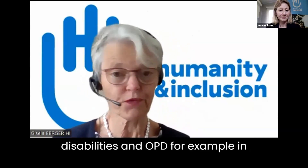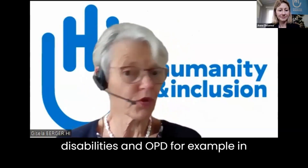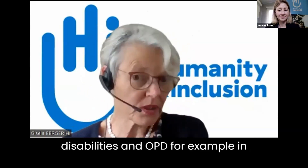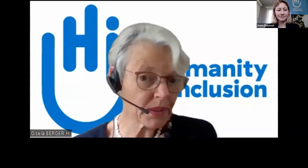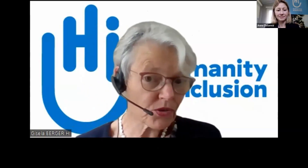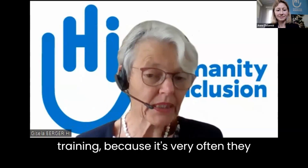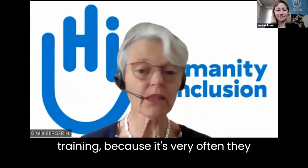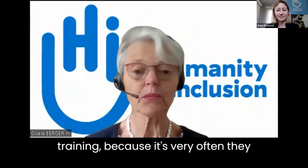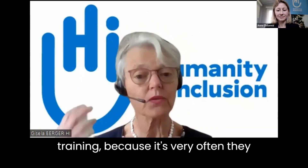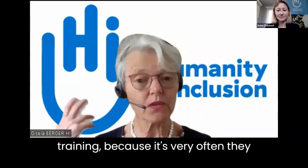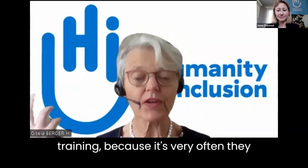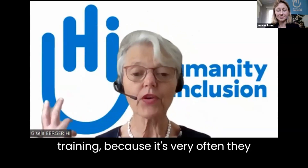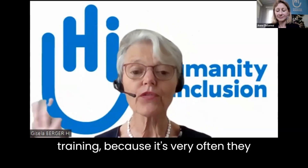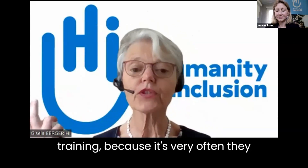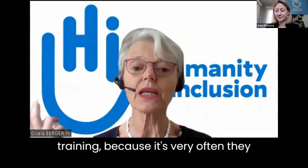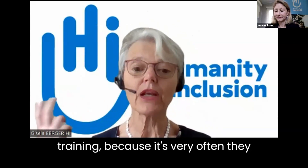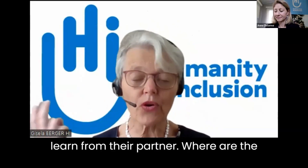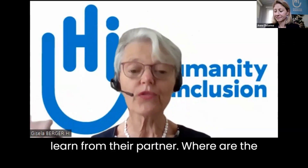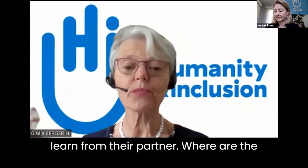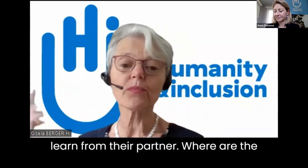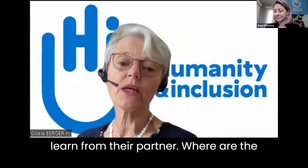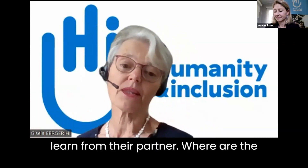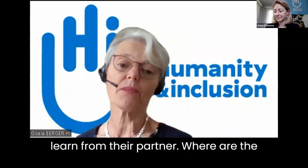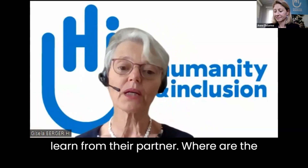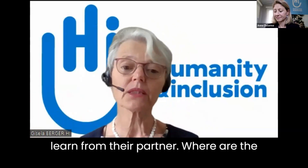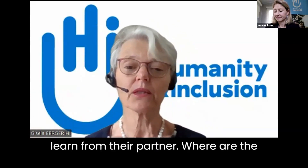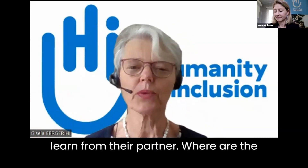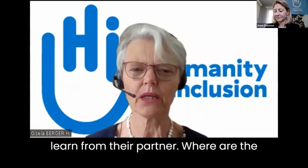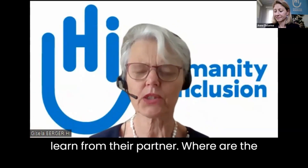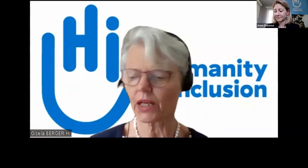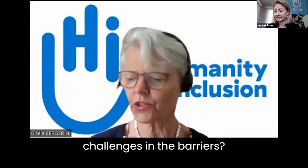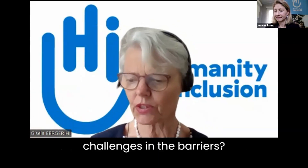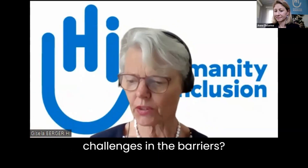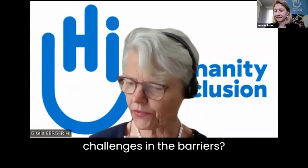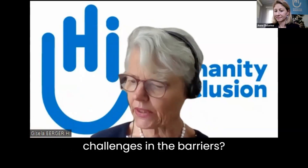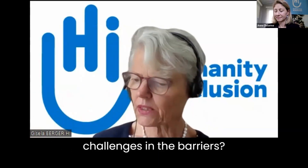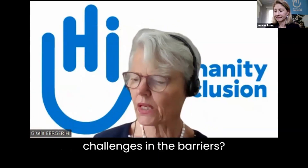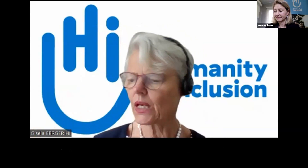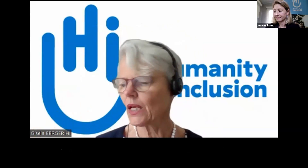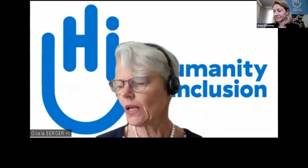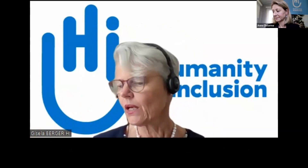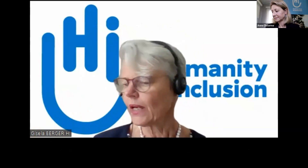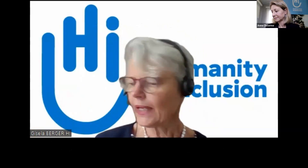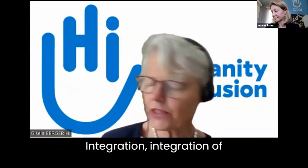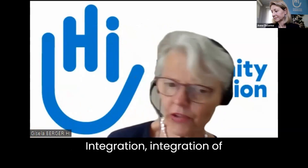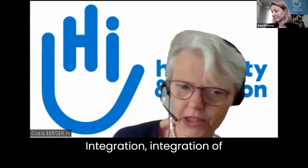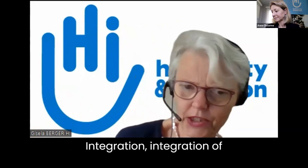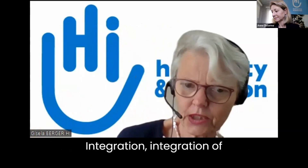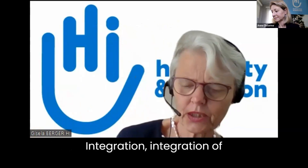OPDs, for example, in training, because it's very often they learn from their partner where are the challenges and the barriers.